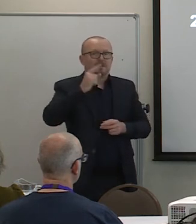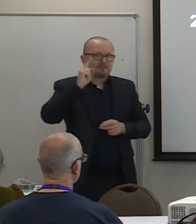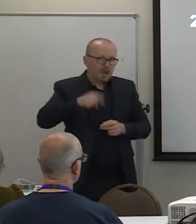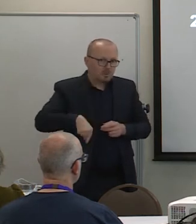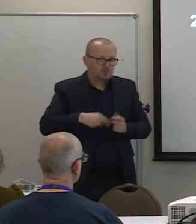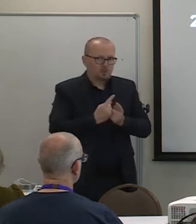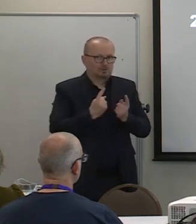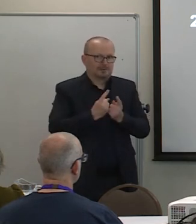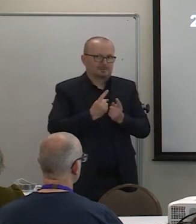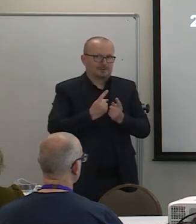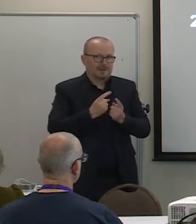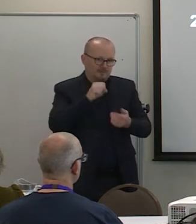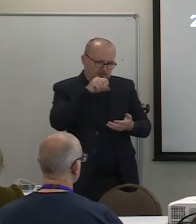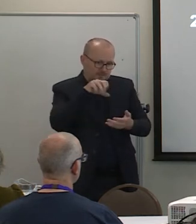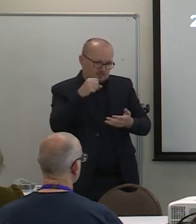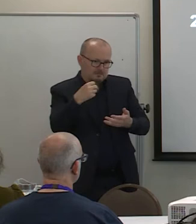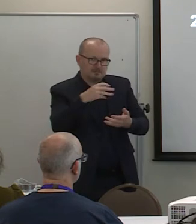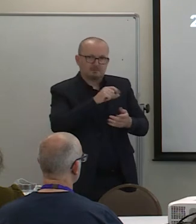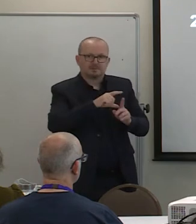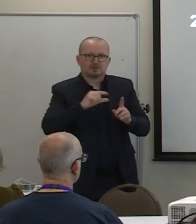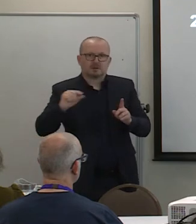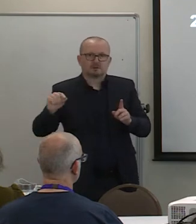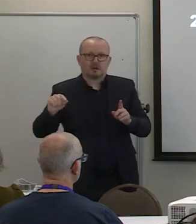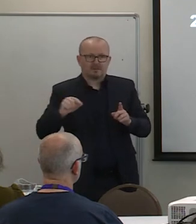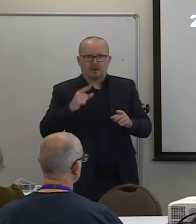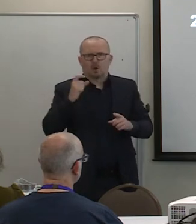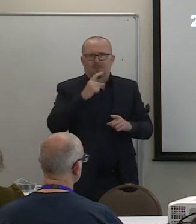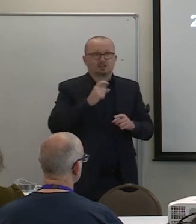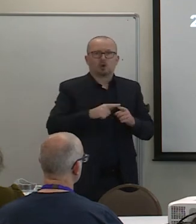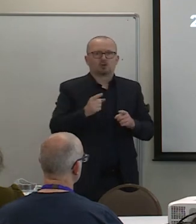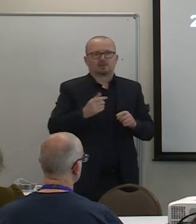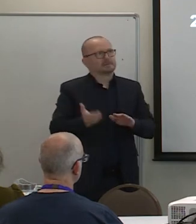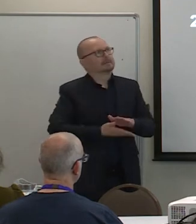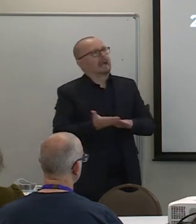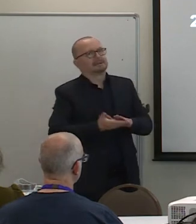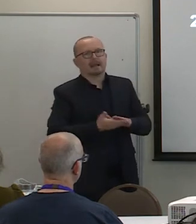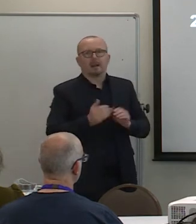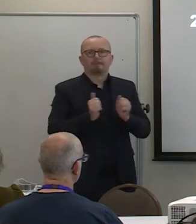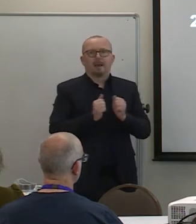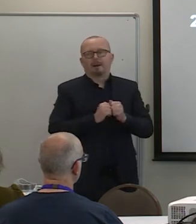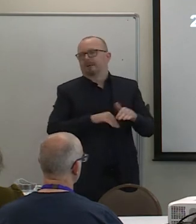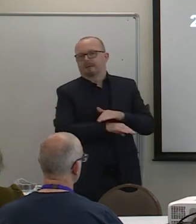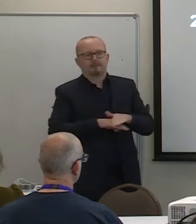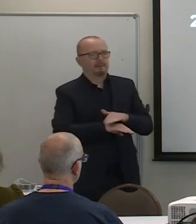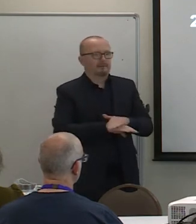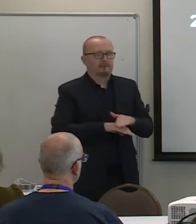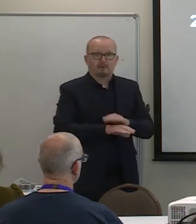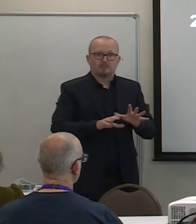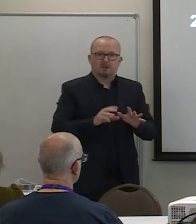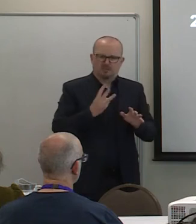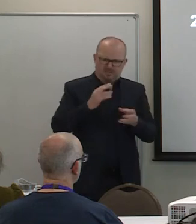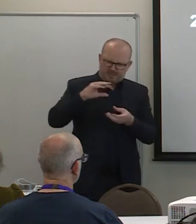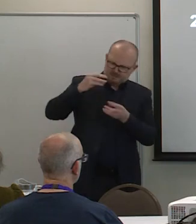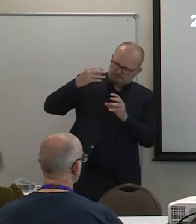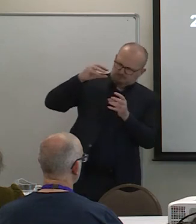are complex things. They're not, you know, sheets of paper that we put in on a scanner. These are three-dimensional objects that look weird and wonderful and shiny and